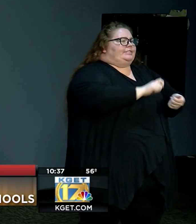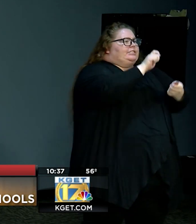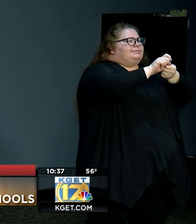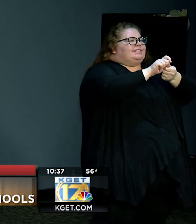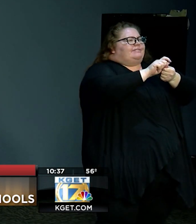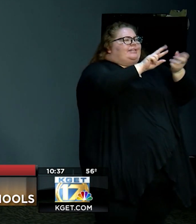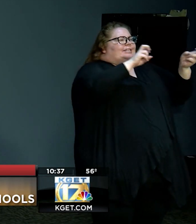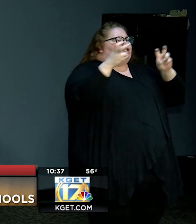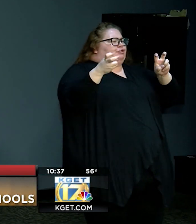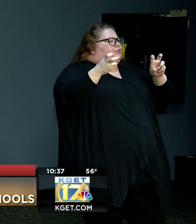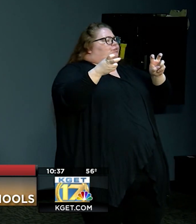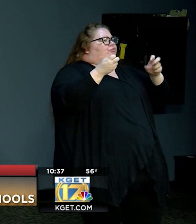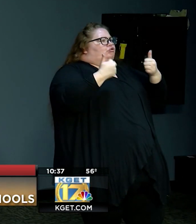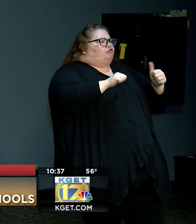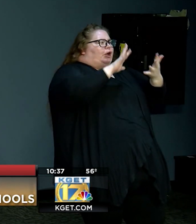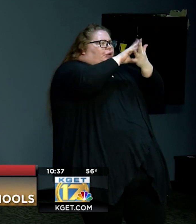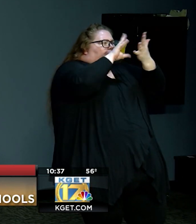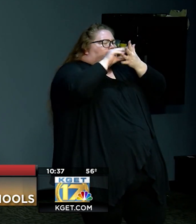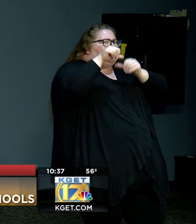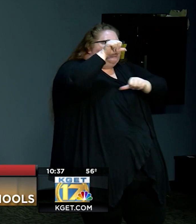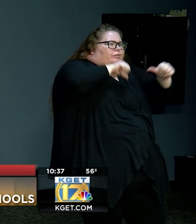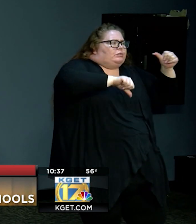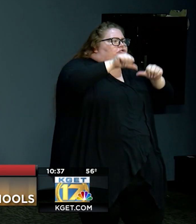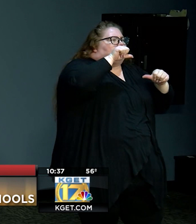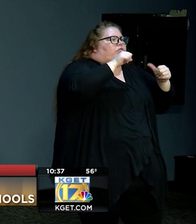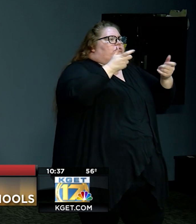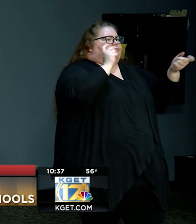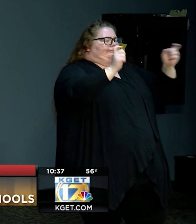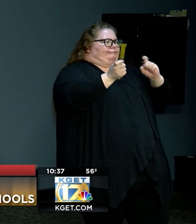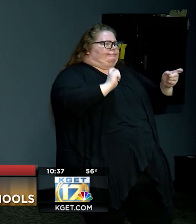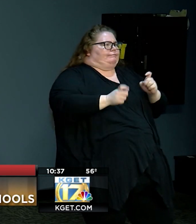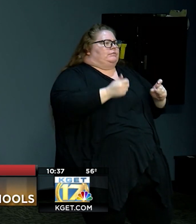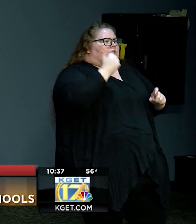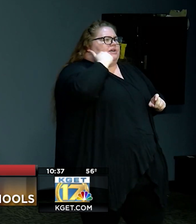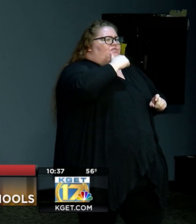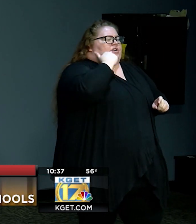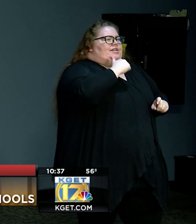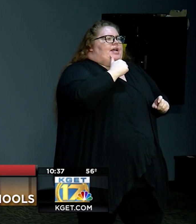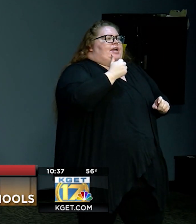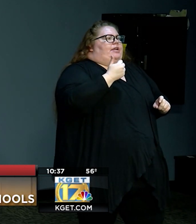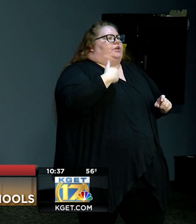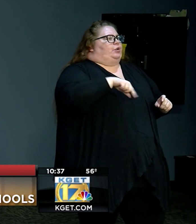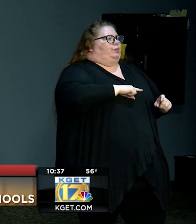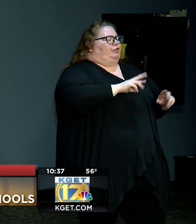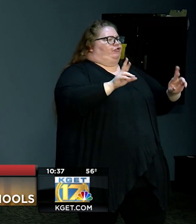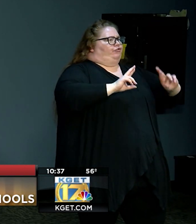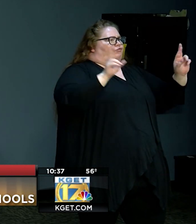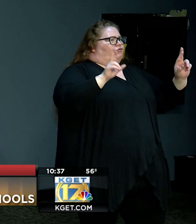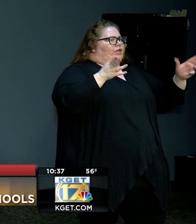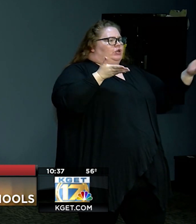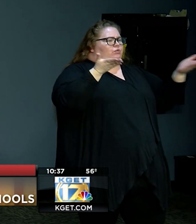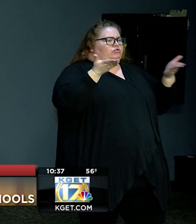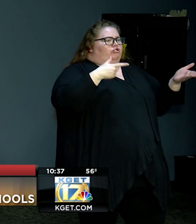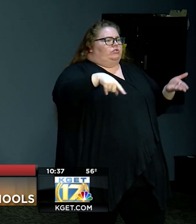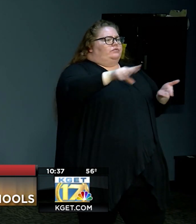learning from one another, and adjusting daily as we stand ready to serve the